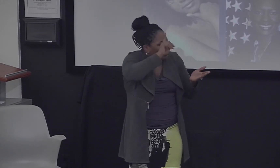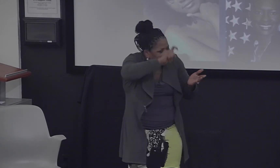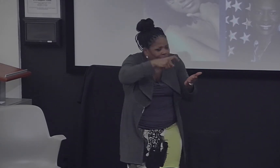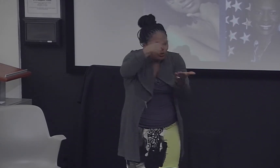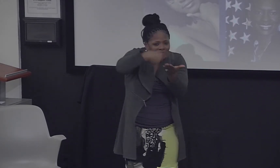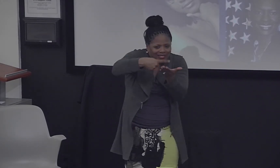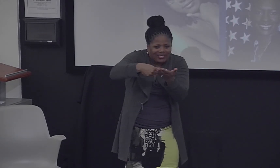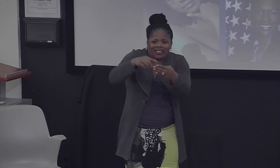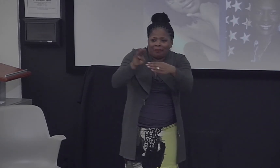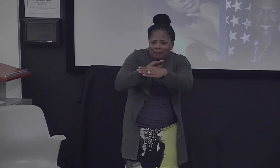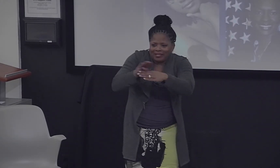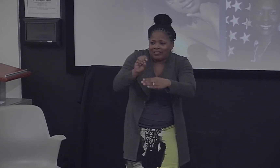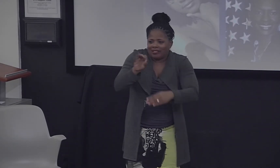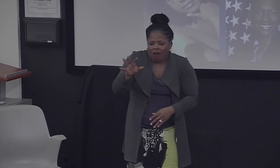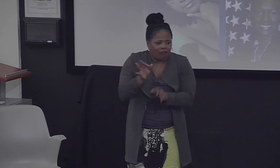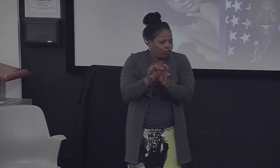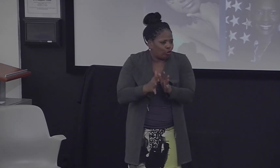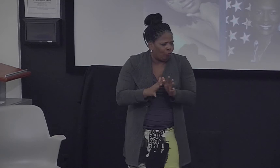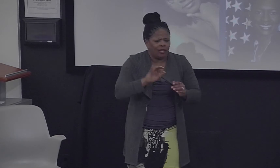for interpreter training programs to raise.